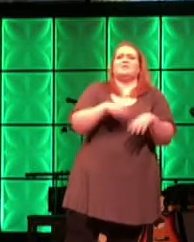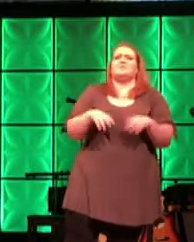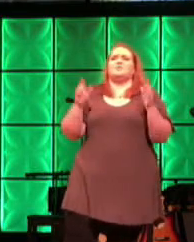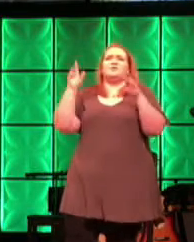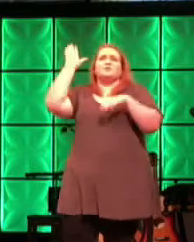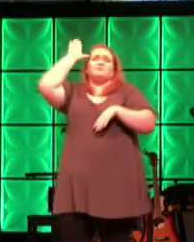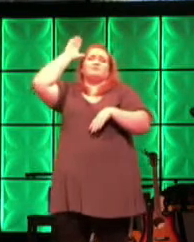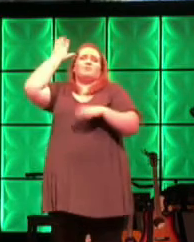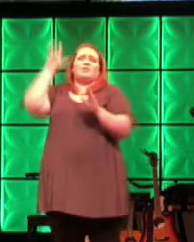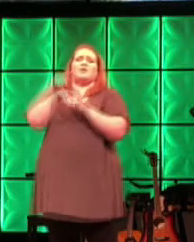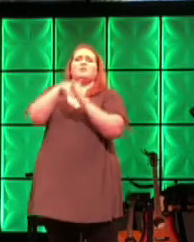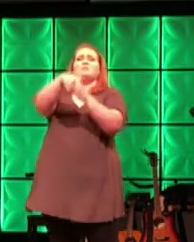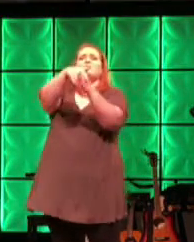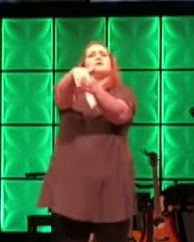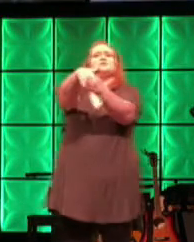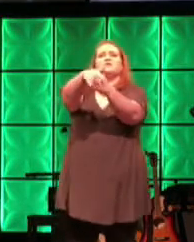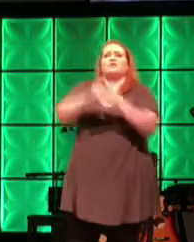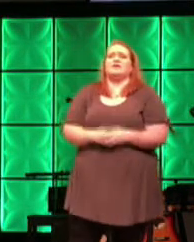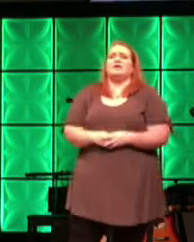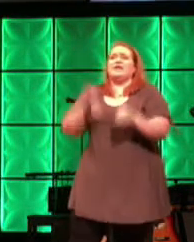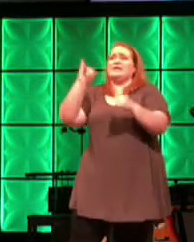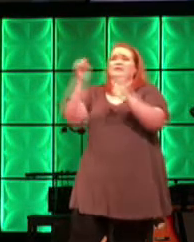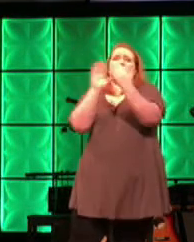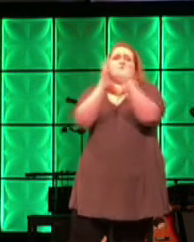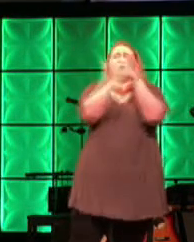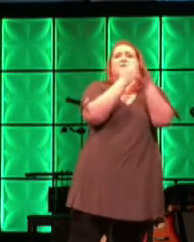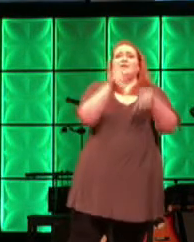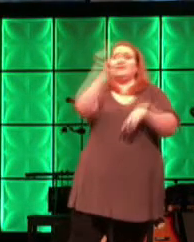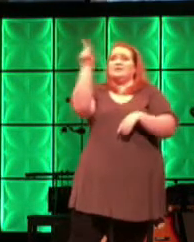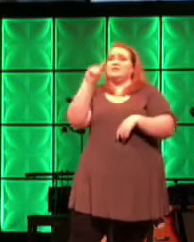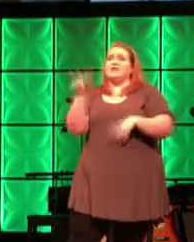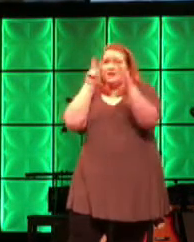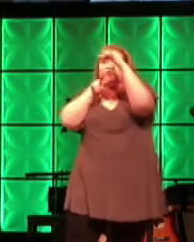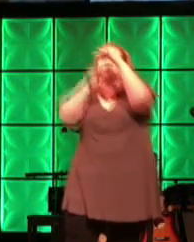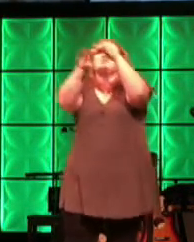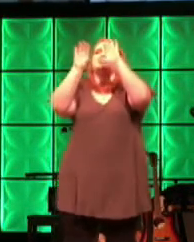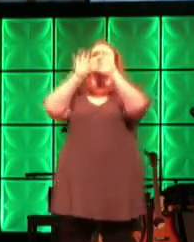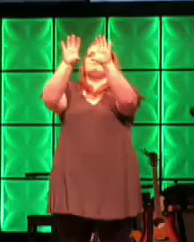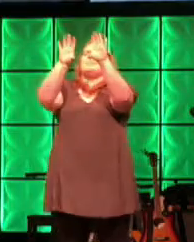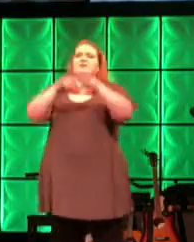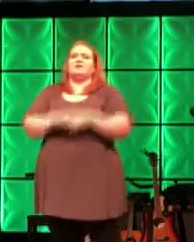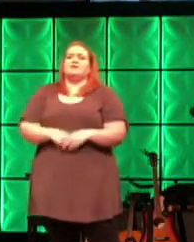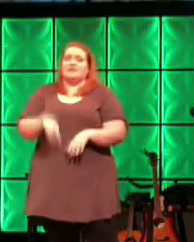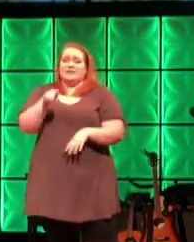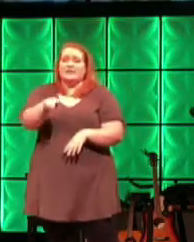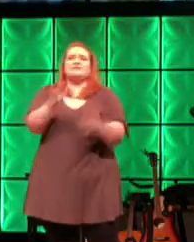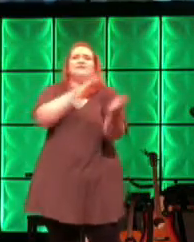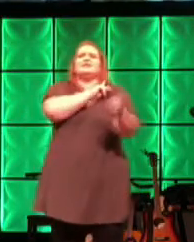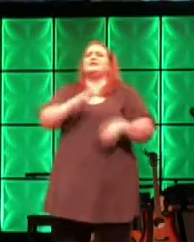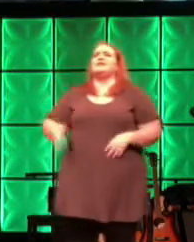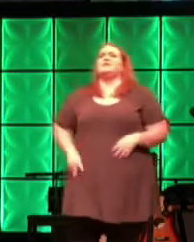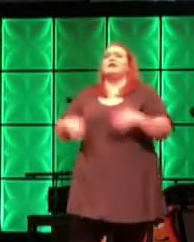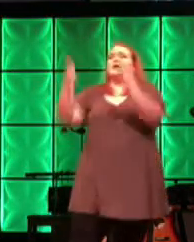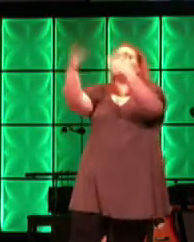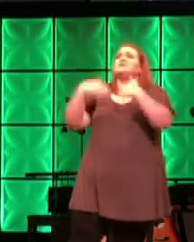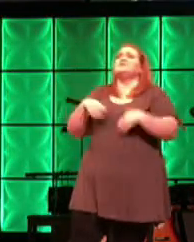into Jerusalem on a donkey as Zechariah had envisioned him. This king was coming to